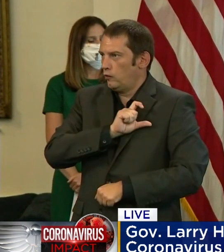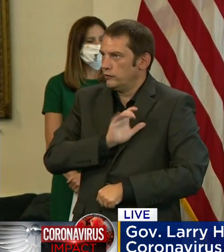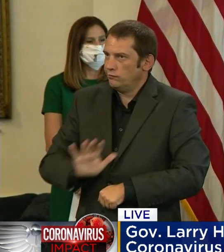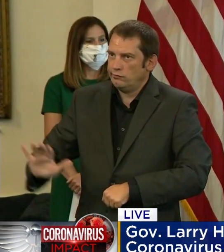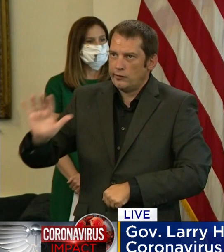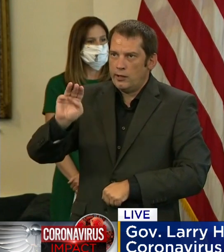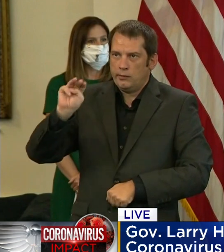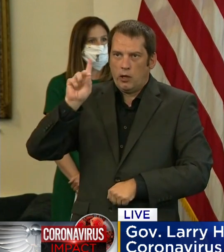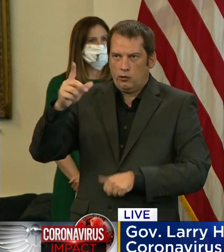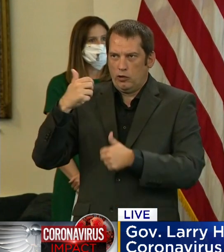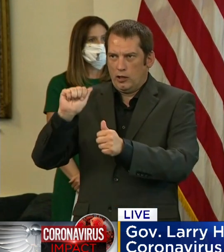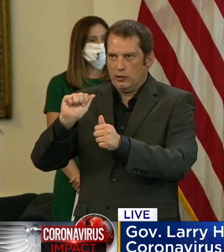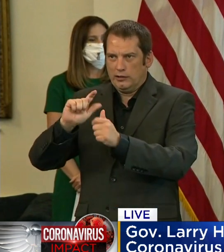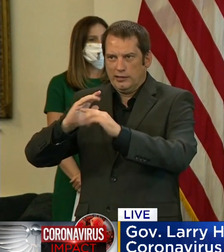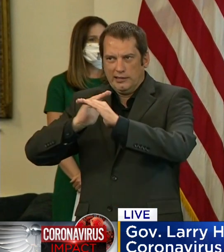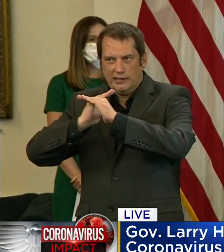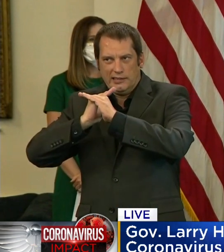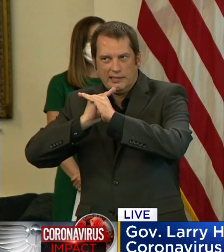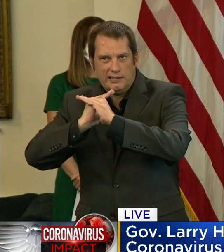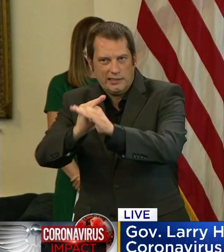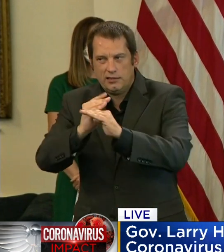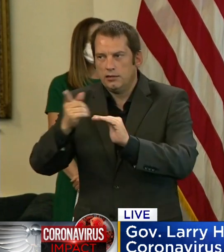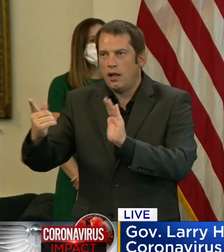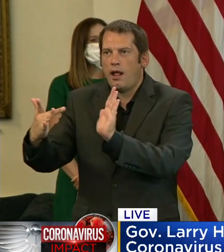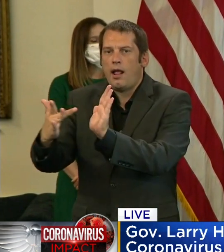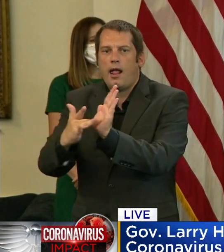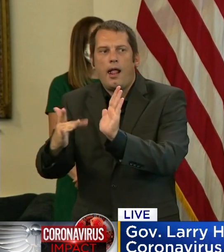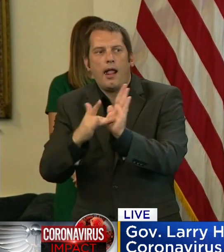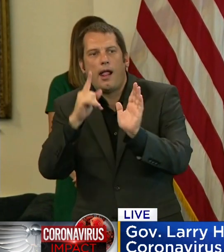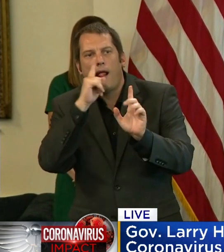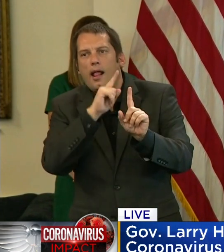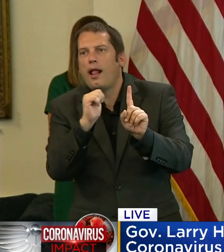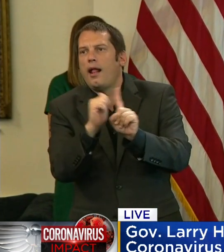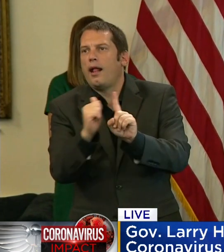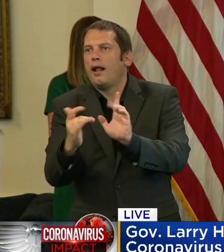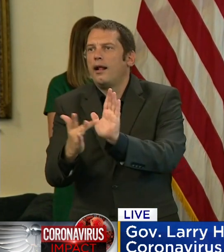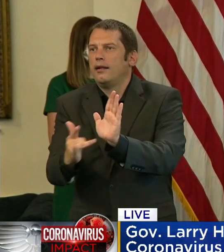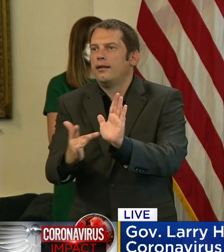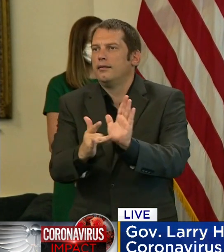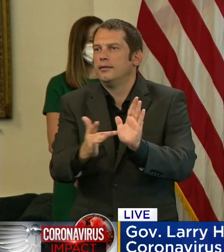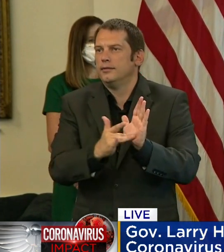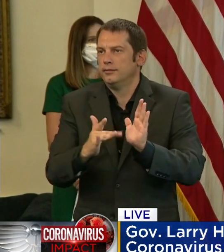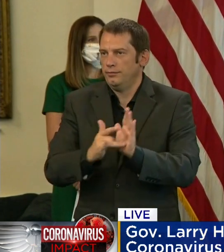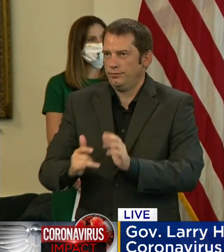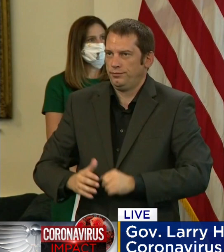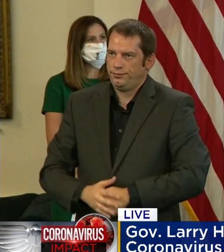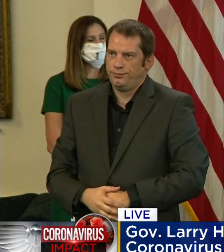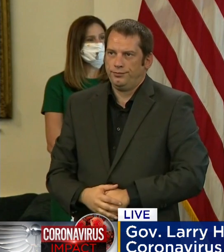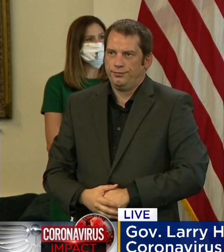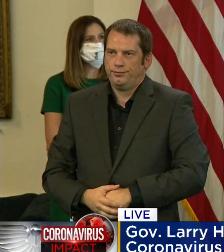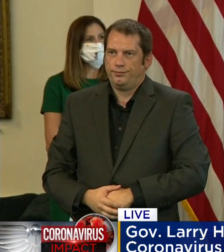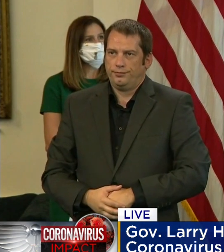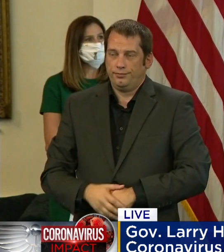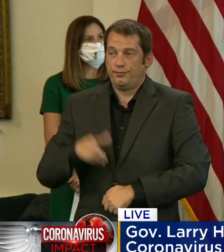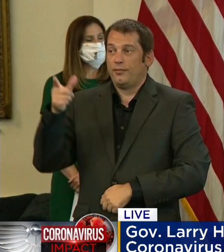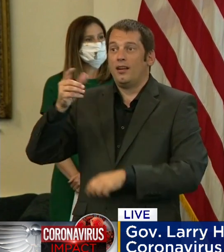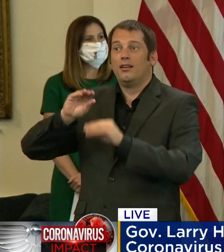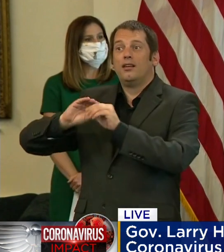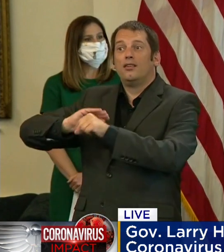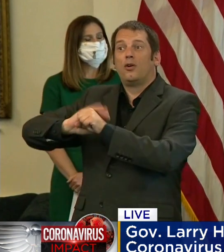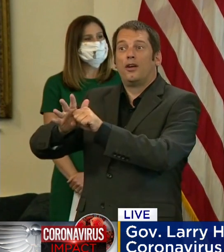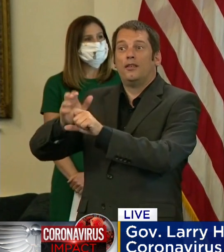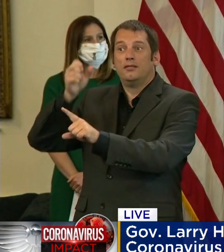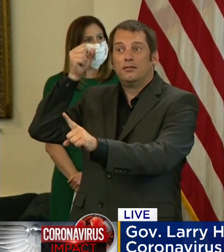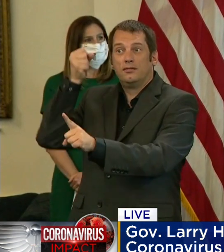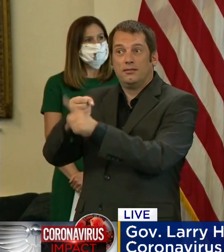began, we have seen a dramatic increase in the amount of unemployment insurance fraud occurring throughout the nation. To give you a sense of how